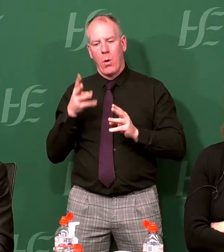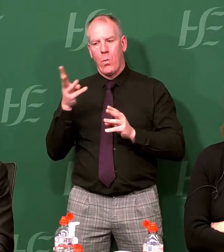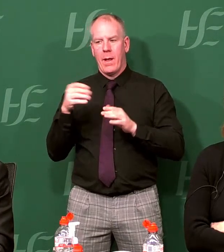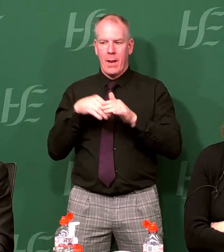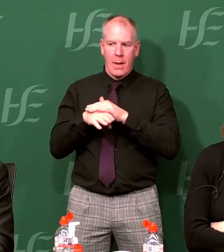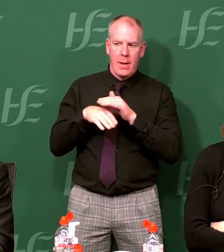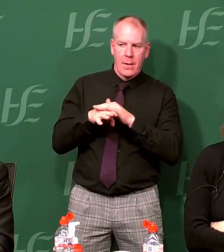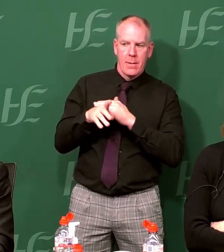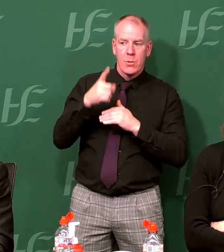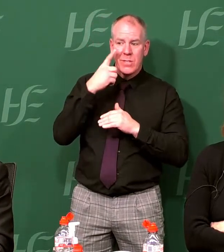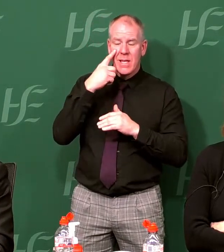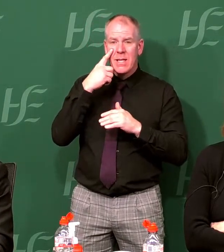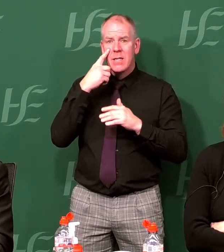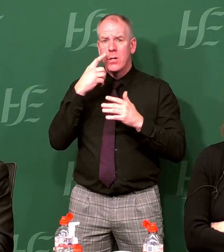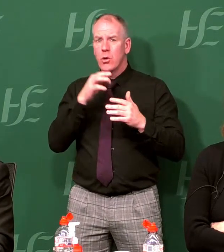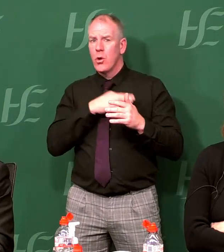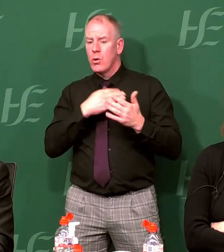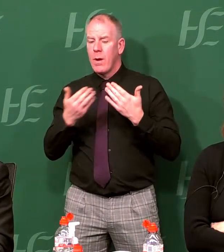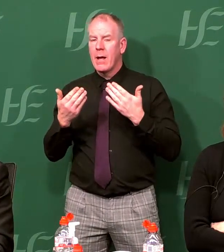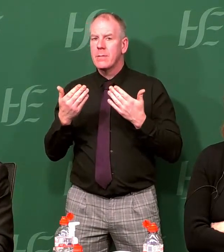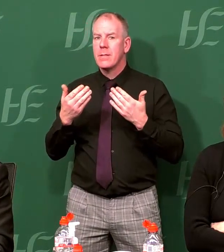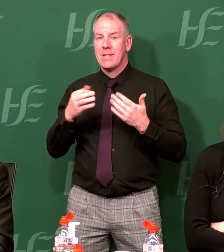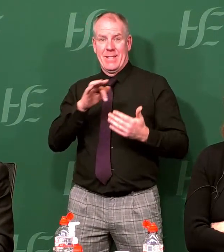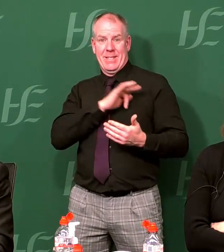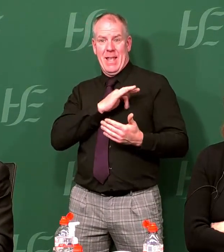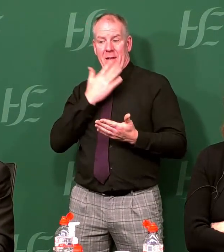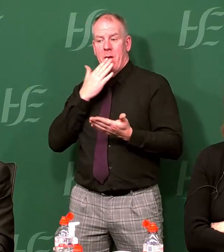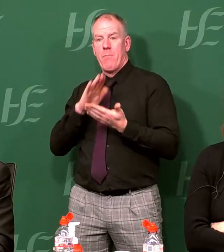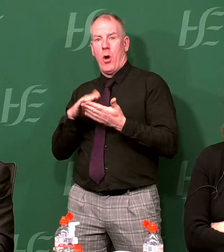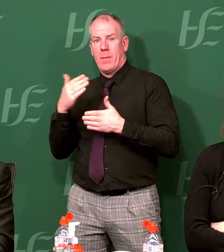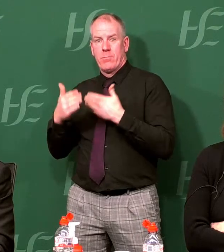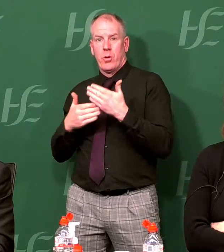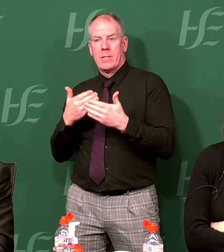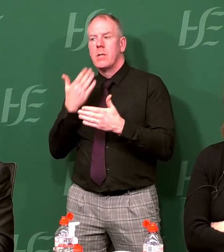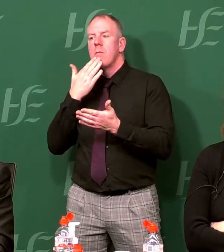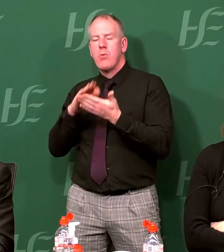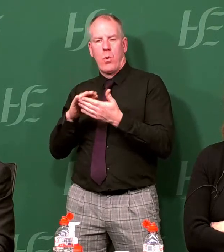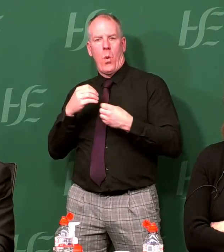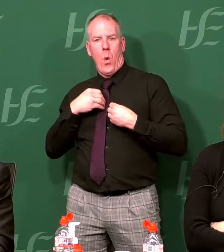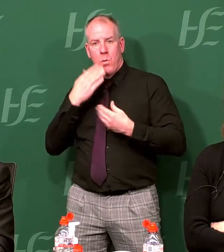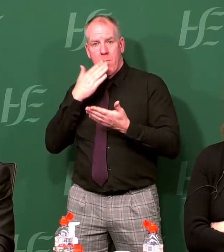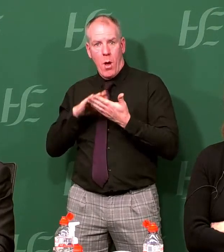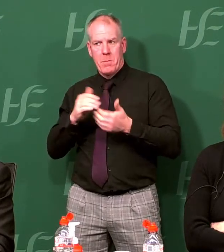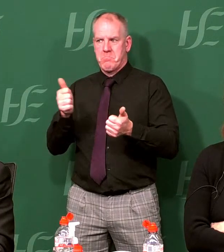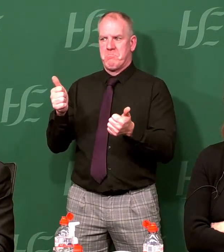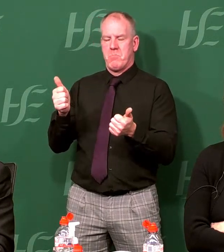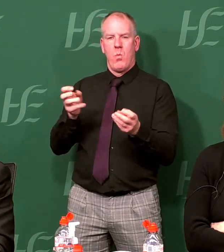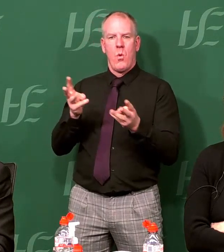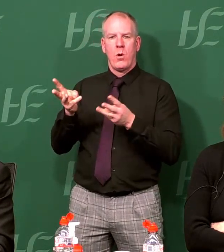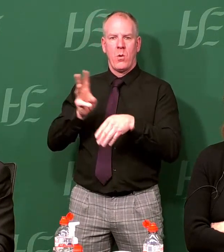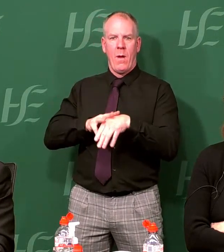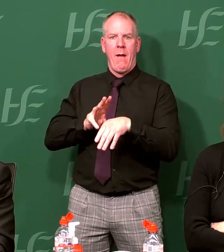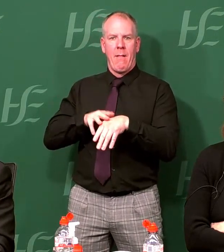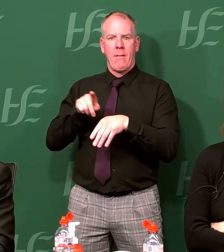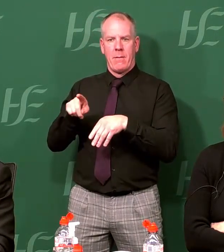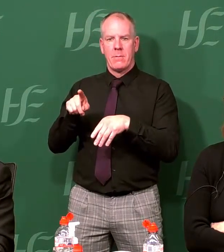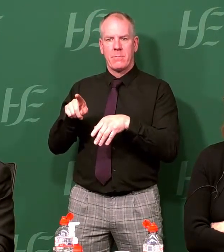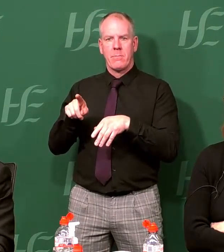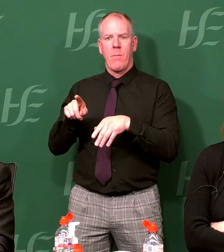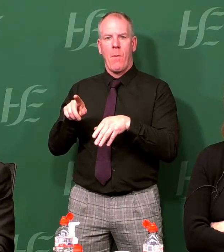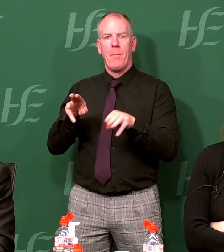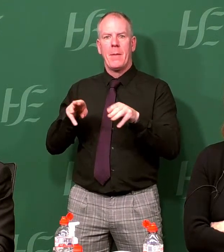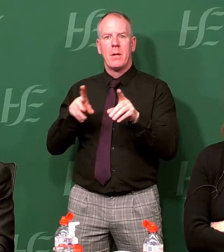we are seeing positively is the self-appointment process working, and people are booking appointments. And particularly positive about that are people